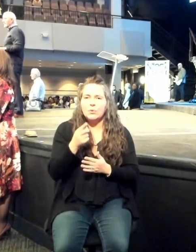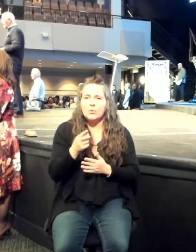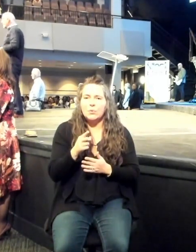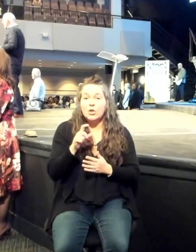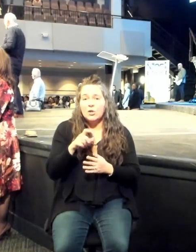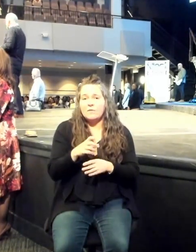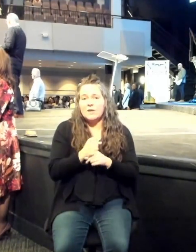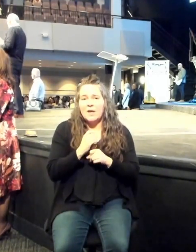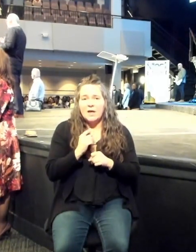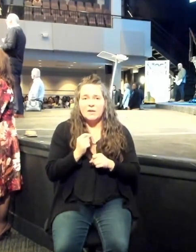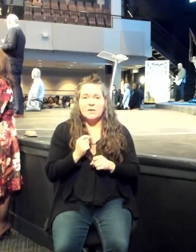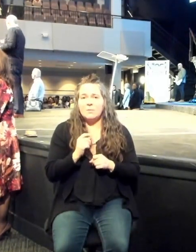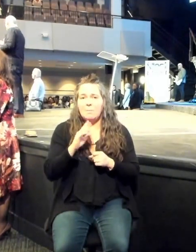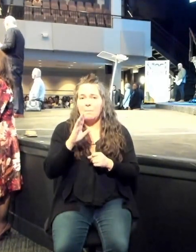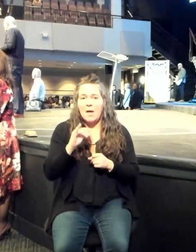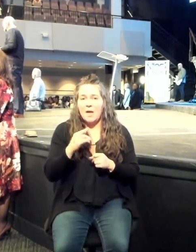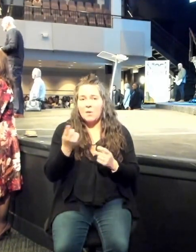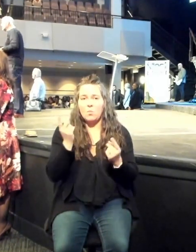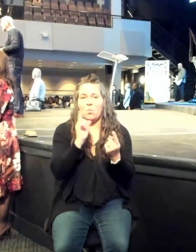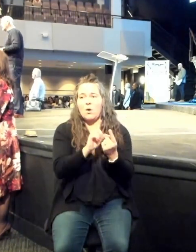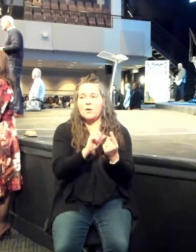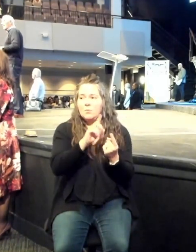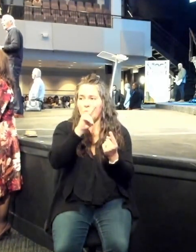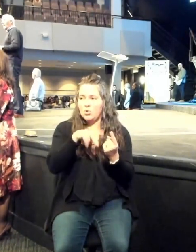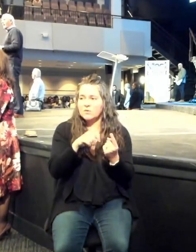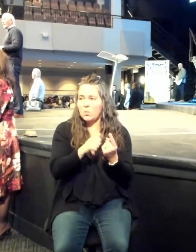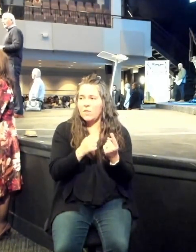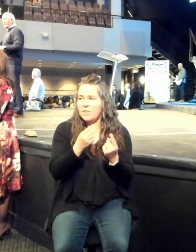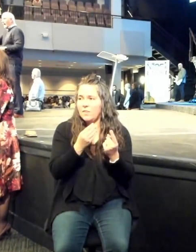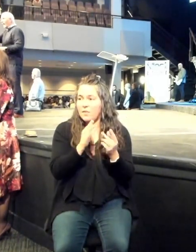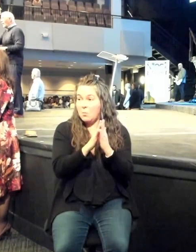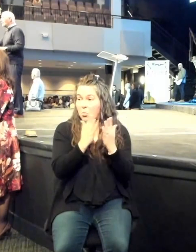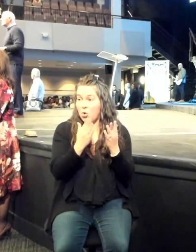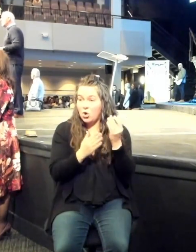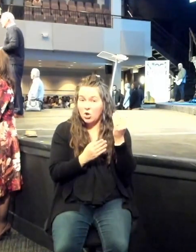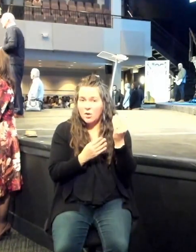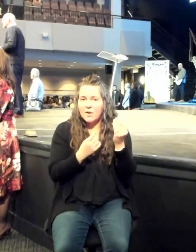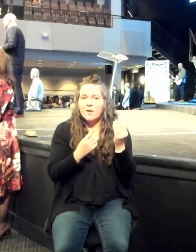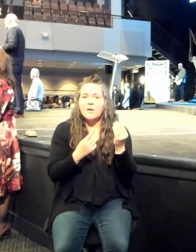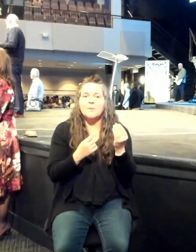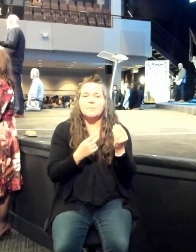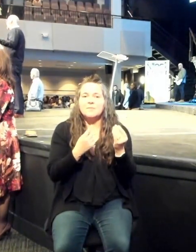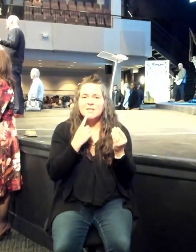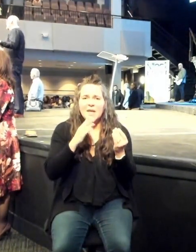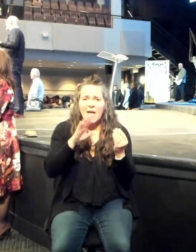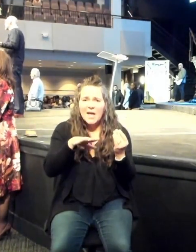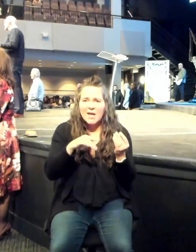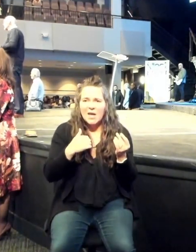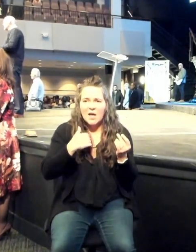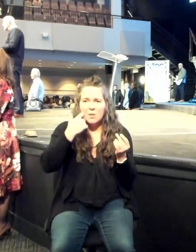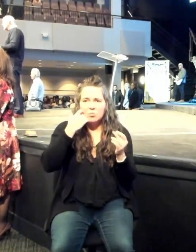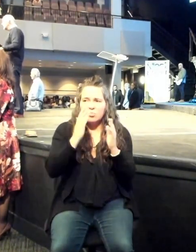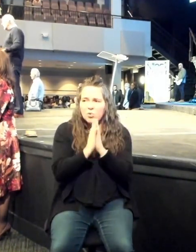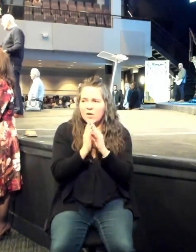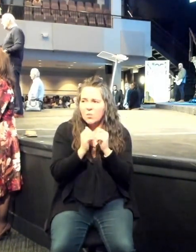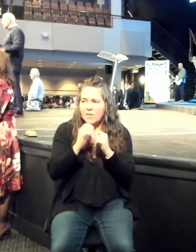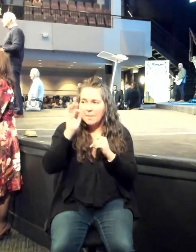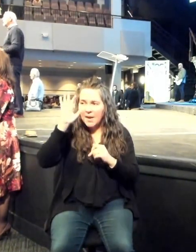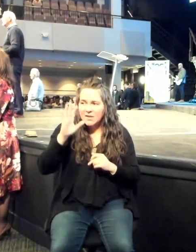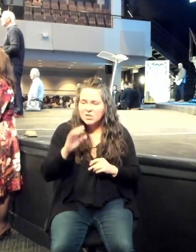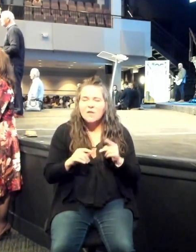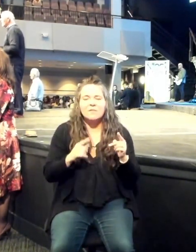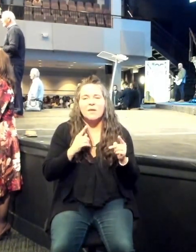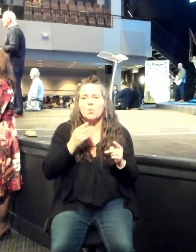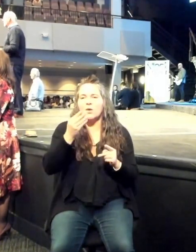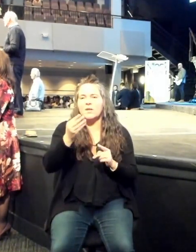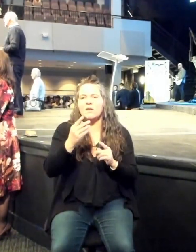it. So the way you'll get it is by walking up to one of these people that has in their hand in the aisleways here. Walk up and say, hey, I prayed with the pastor. They'll give you a copy of